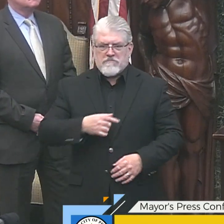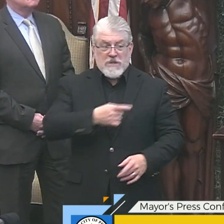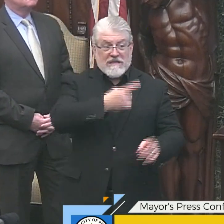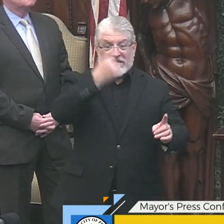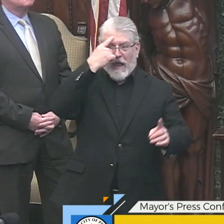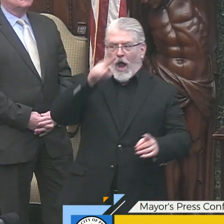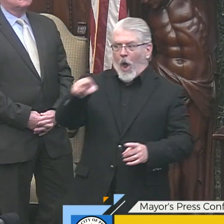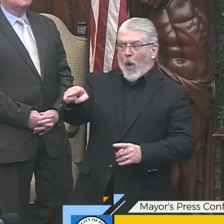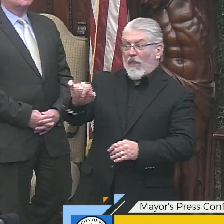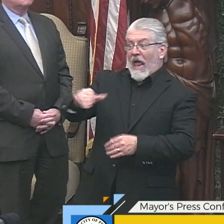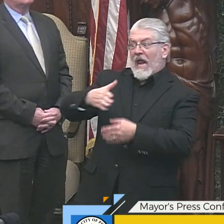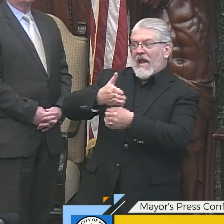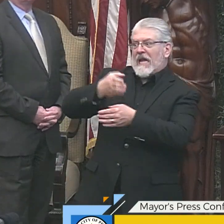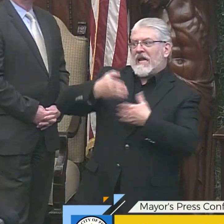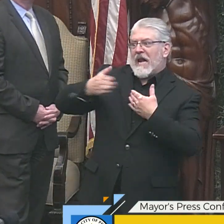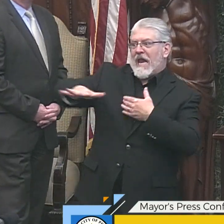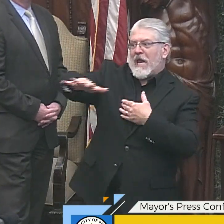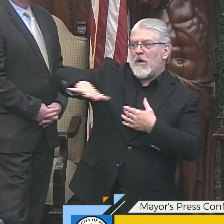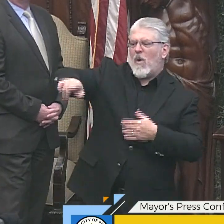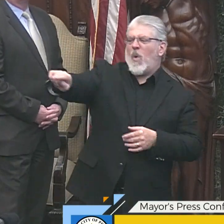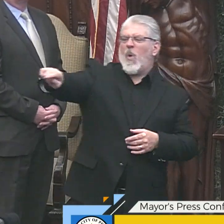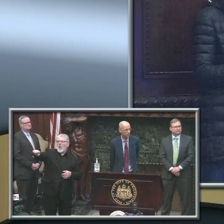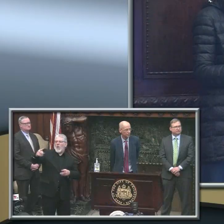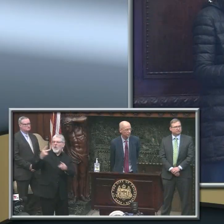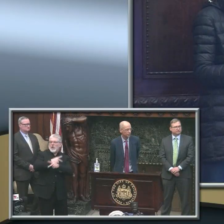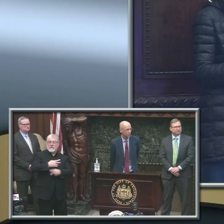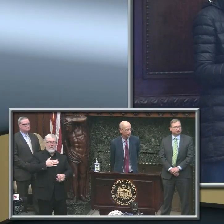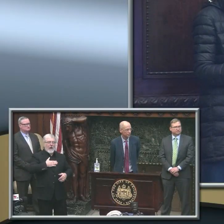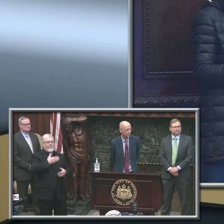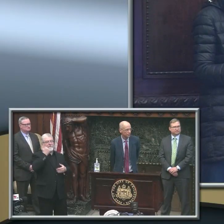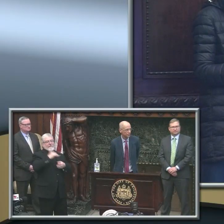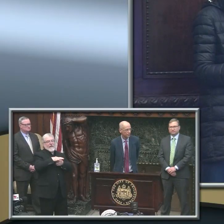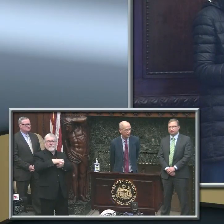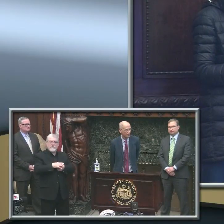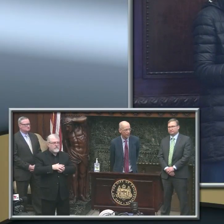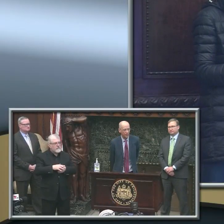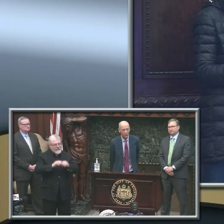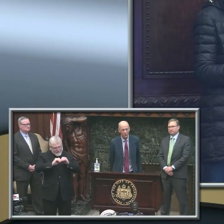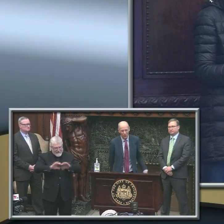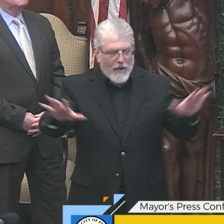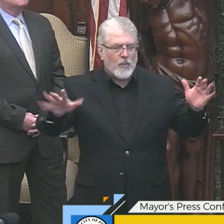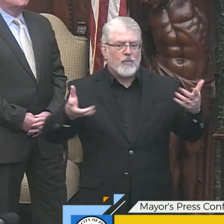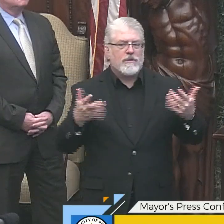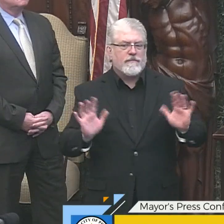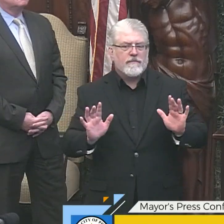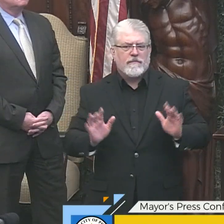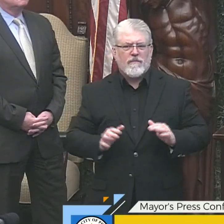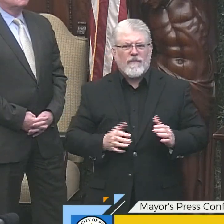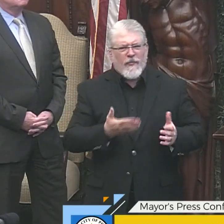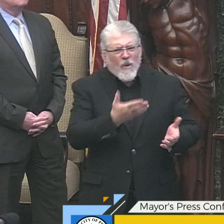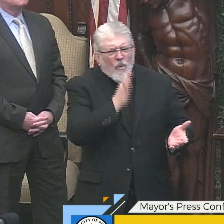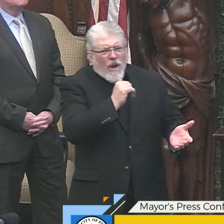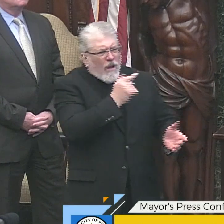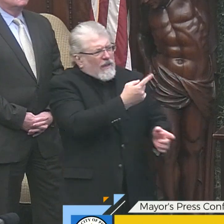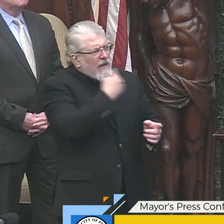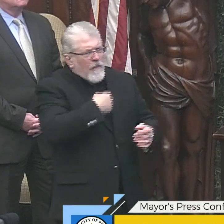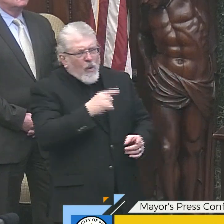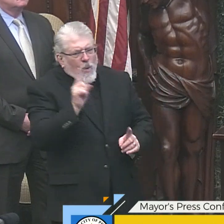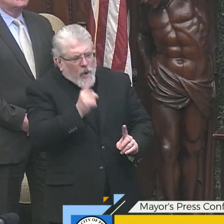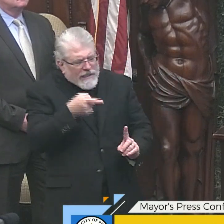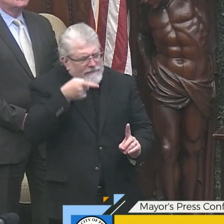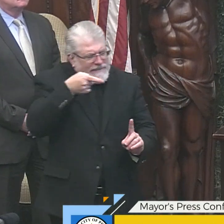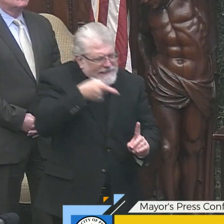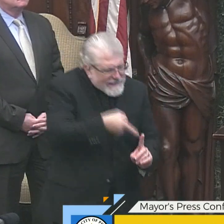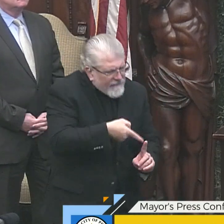everywhere in the city. That's why everybody needs to take these precautions. Why not say where this is happening? We're trying hard to protect the privacy and confidentiality